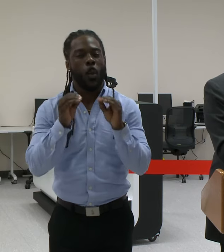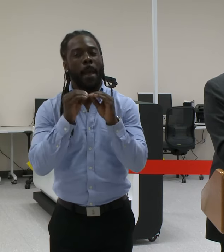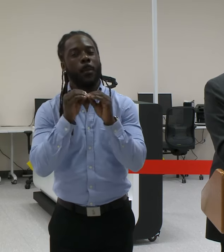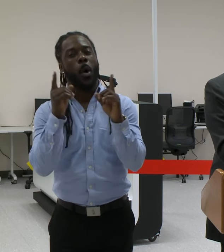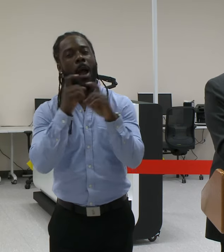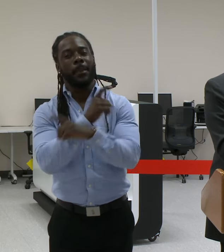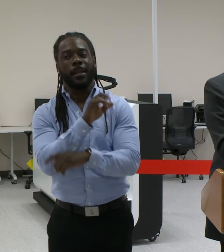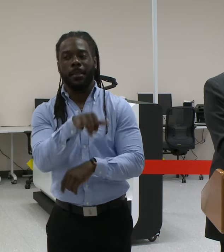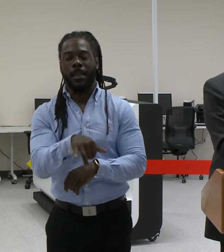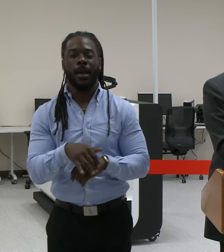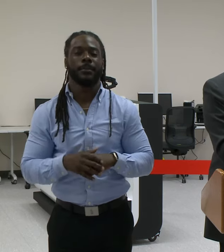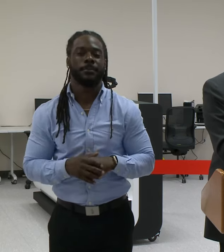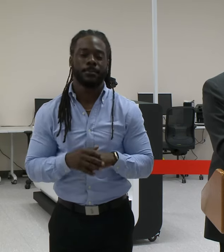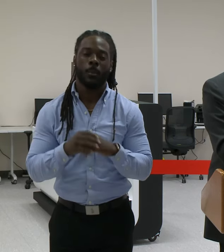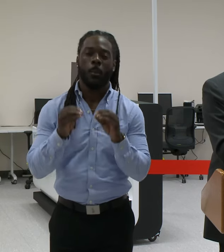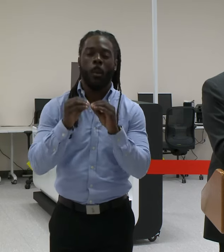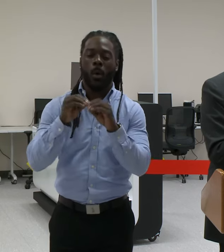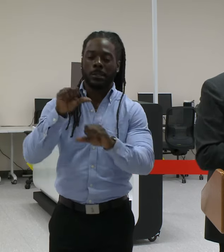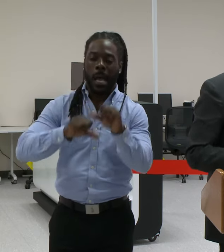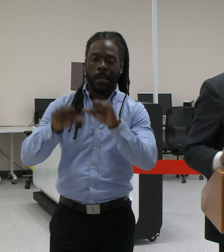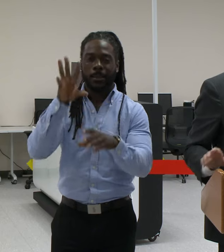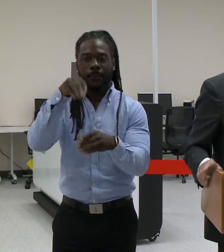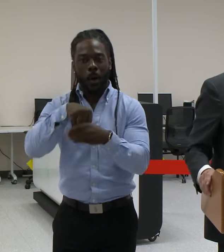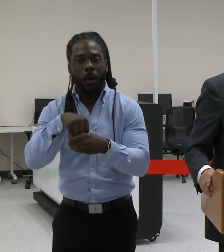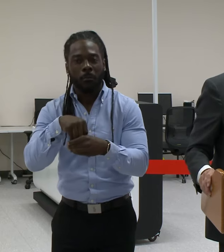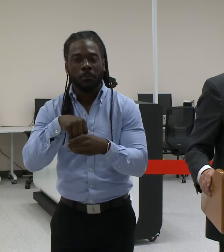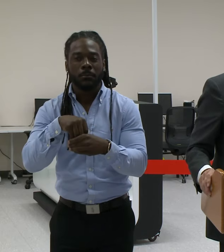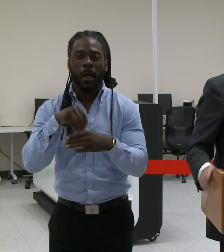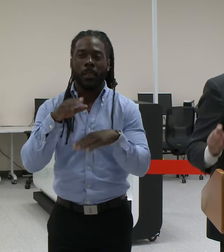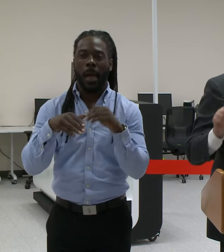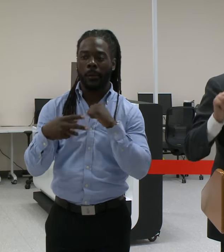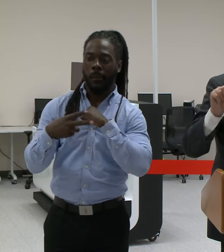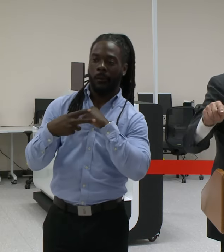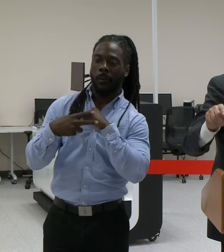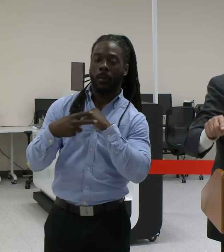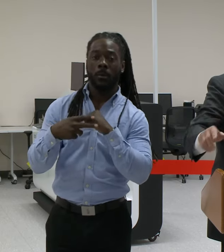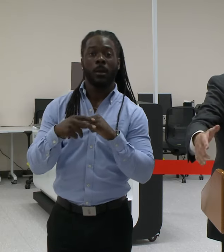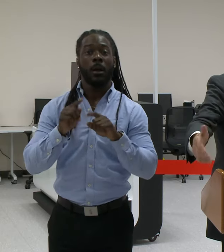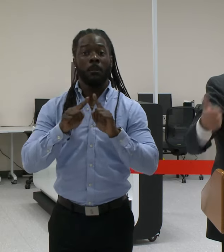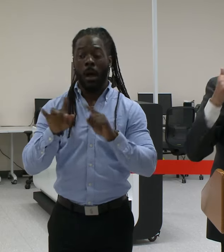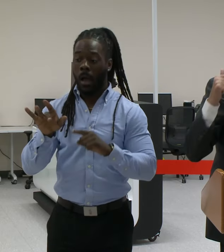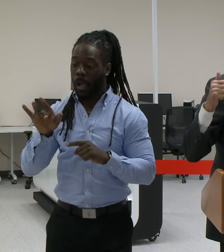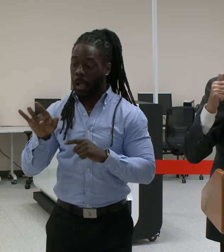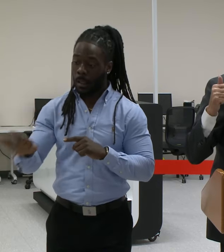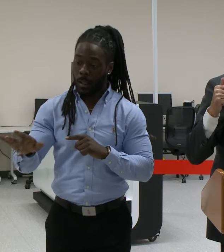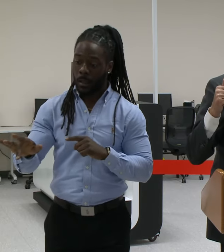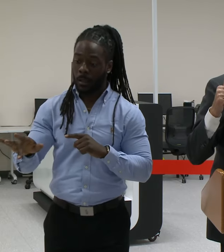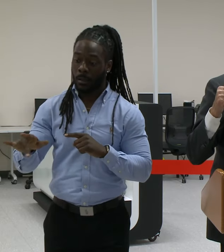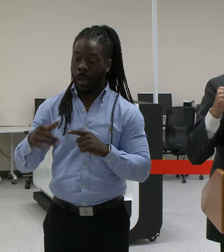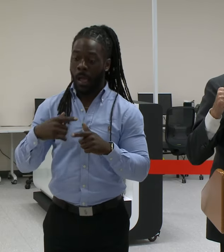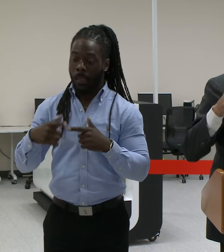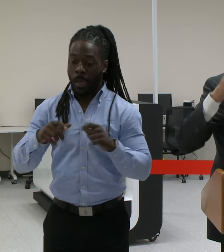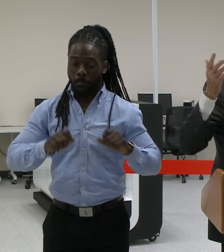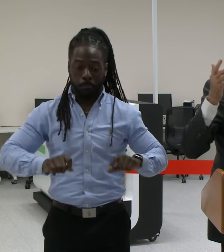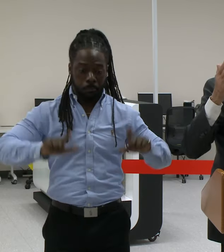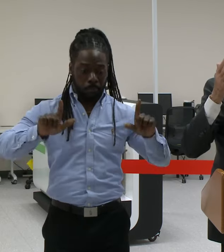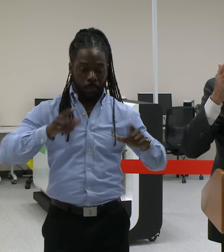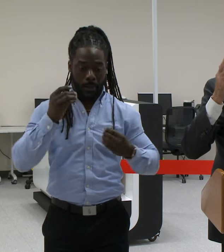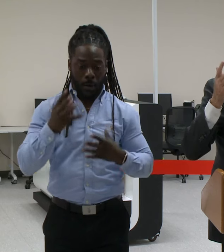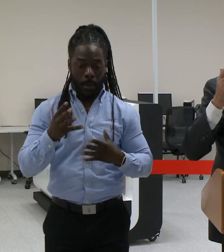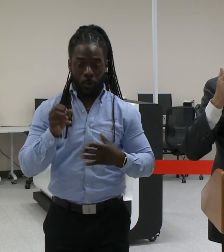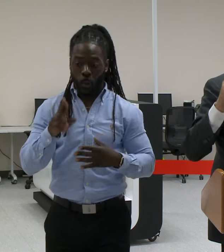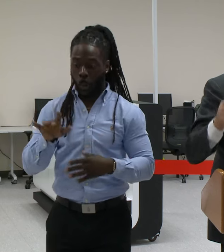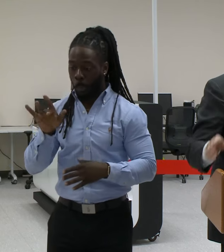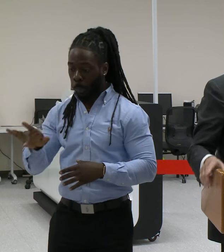complicated and scientific term for what you do. But then pushing enter and getting that information back, or